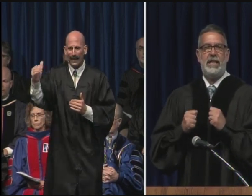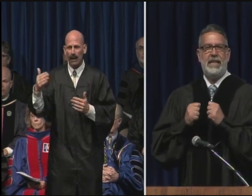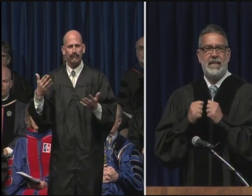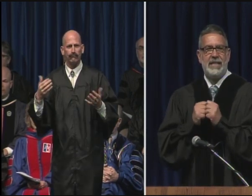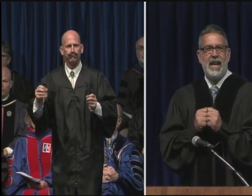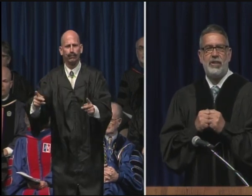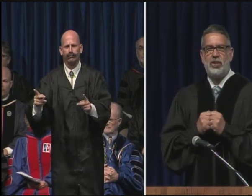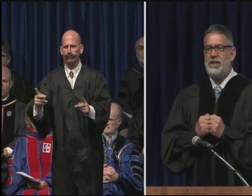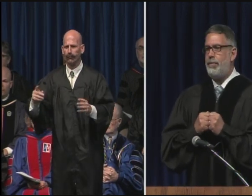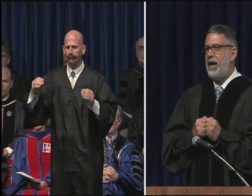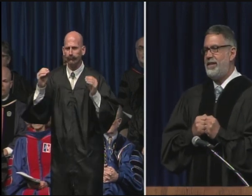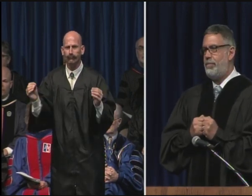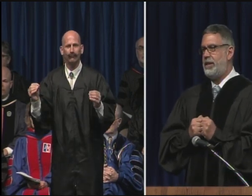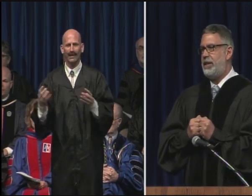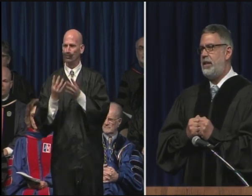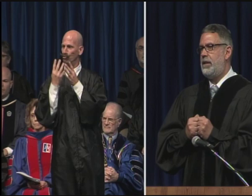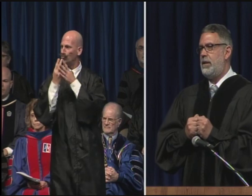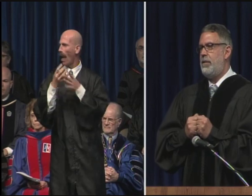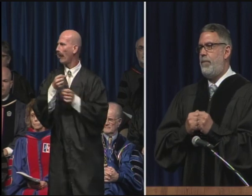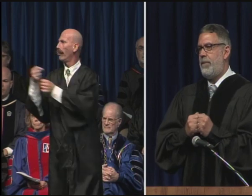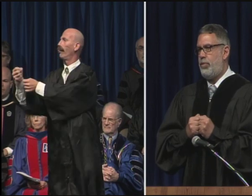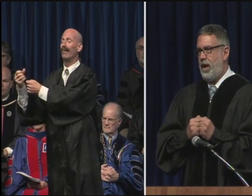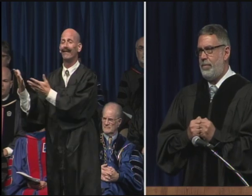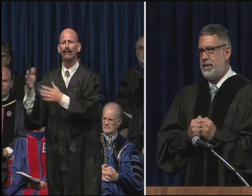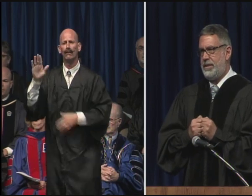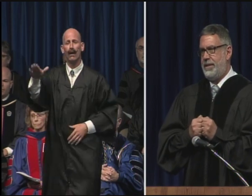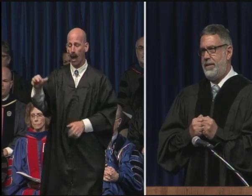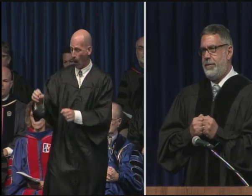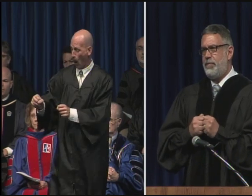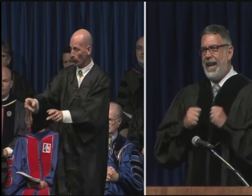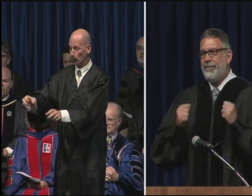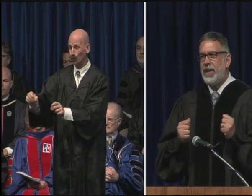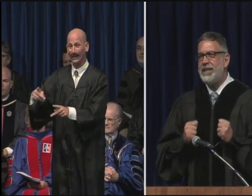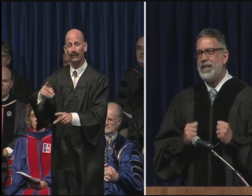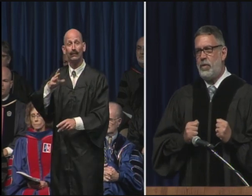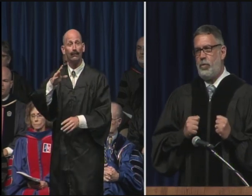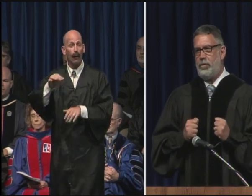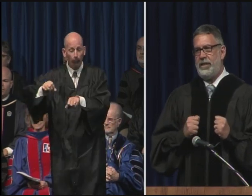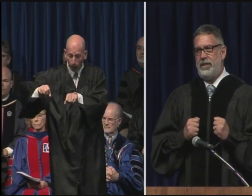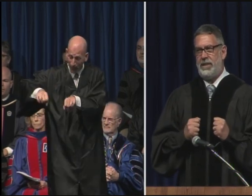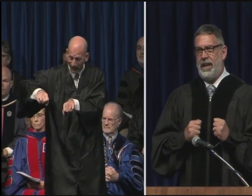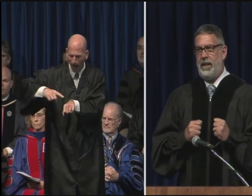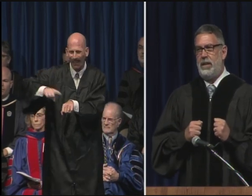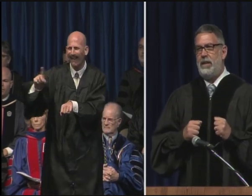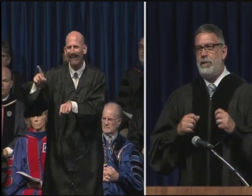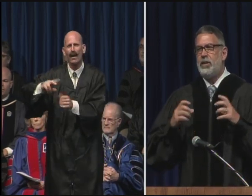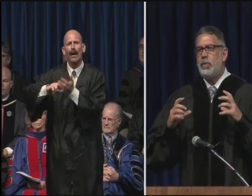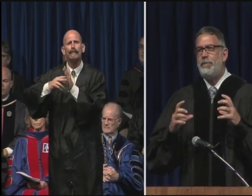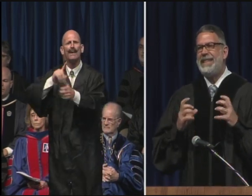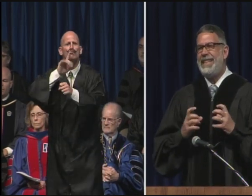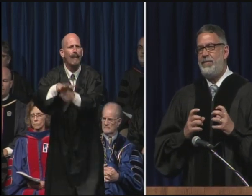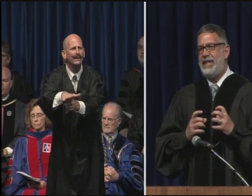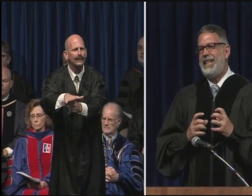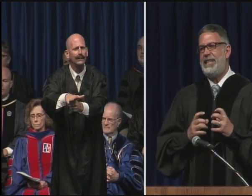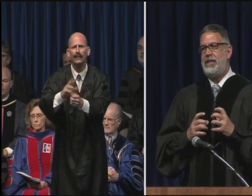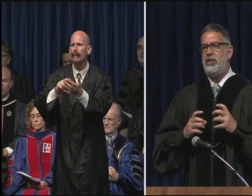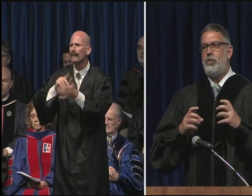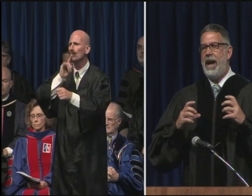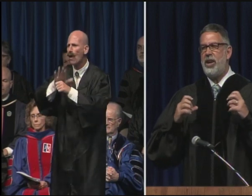is not just a possibility, but a promise. And frankly, that's why we're all here today, because we believe in the idea that no matter who